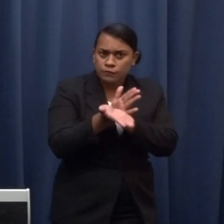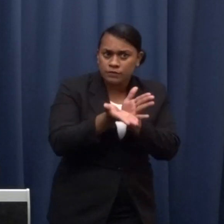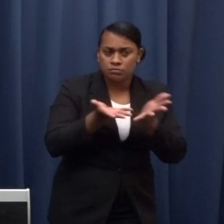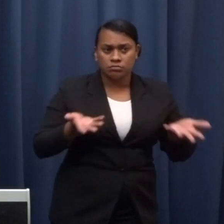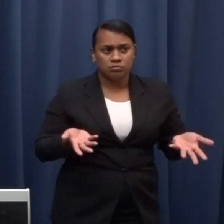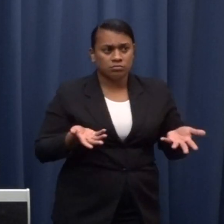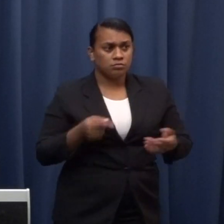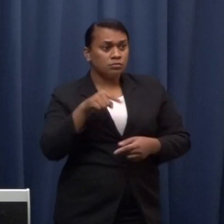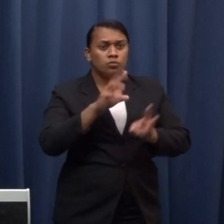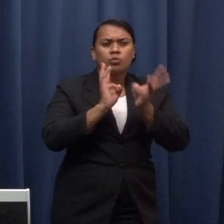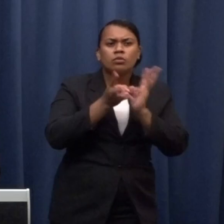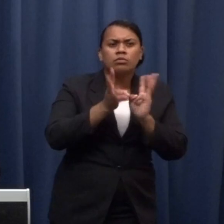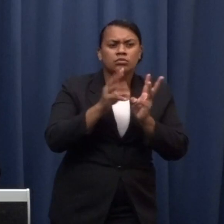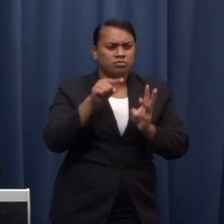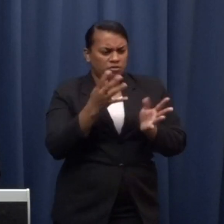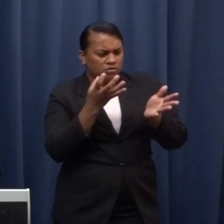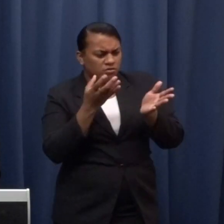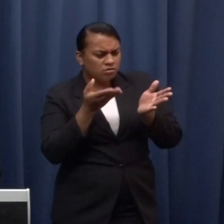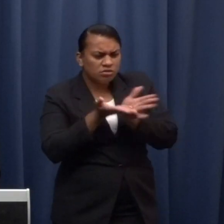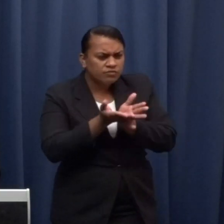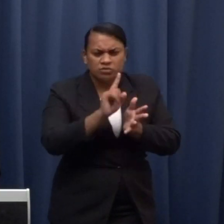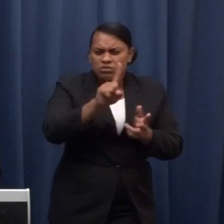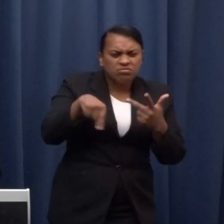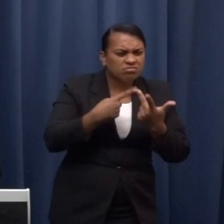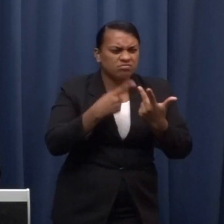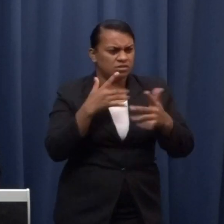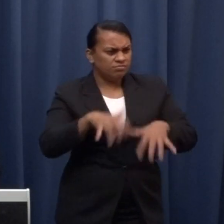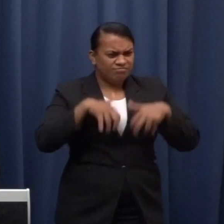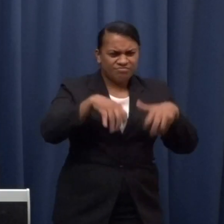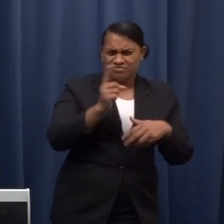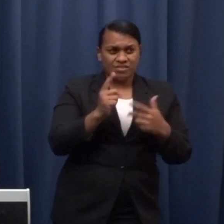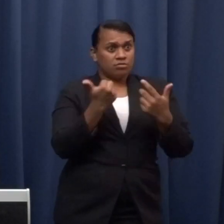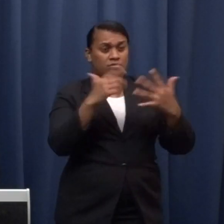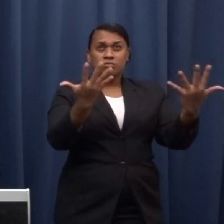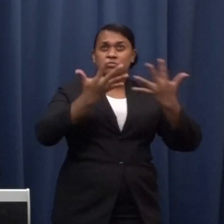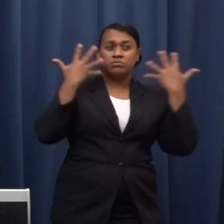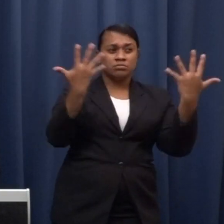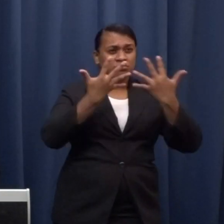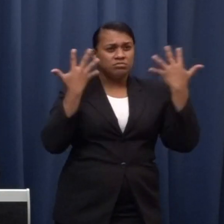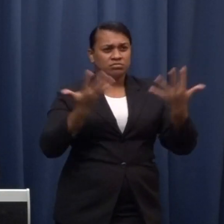meteorological services, mine pumping, ventilation and winding, sanitary